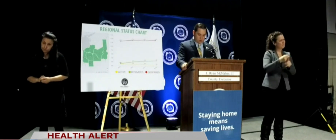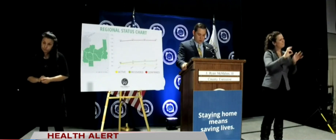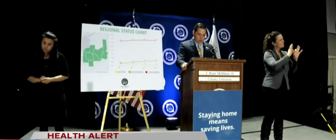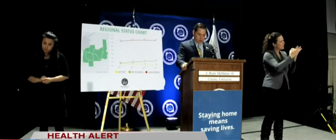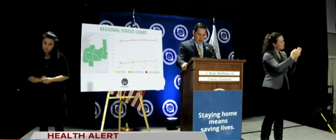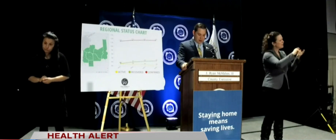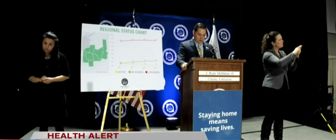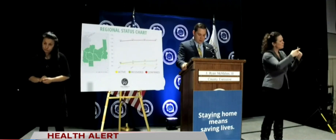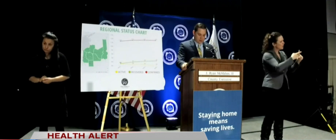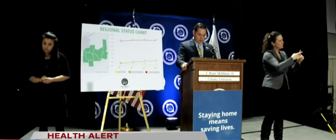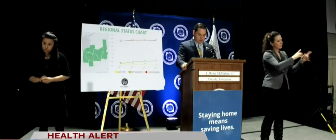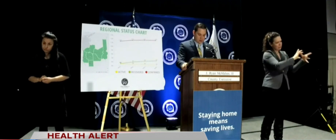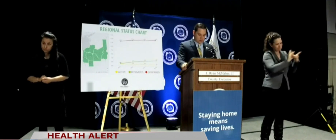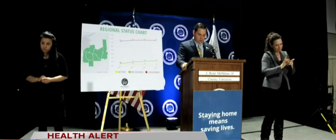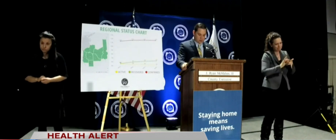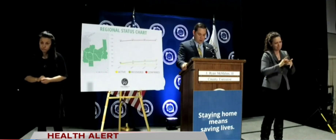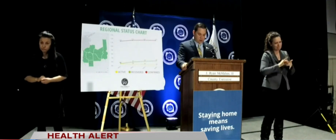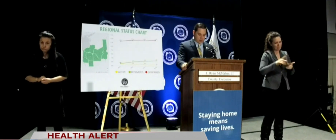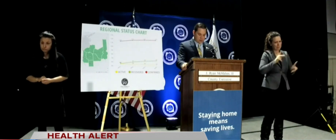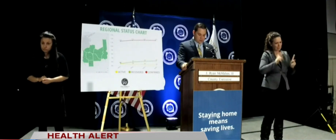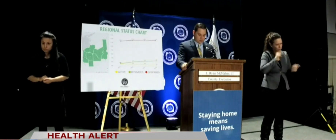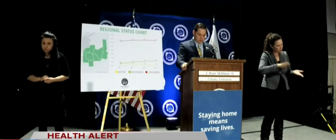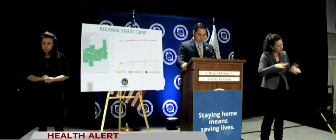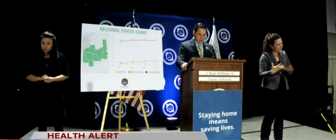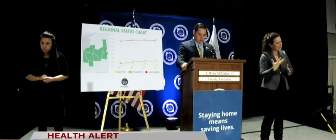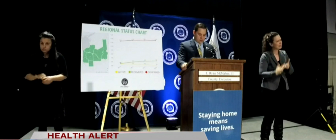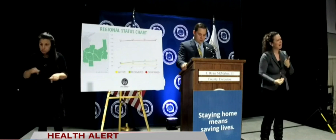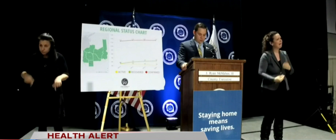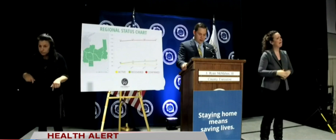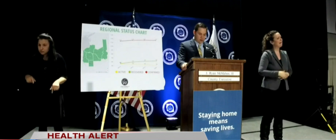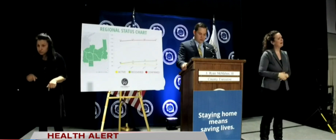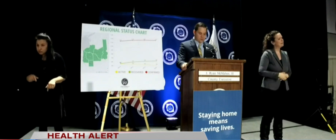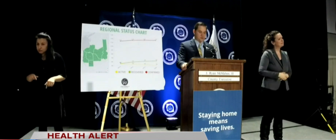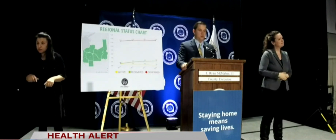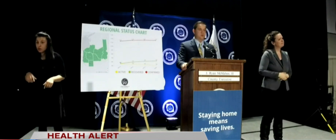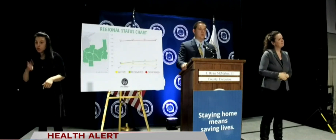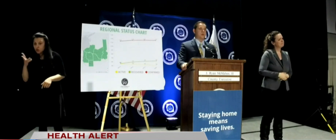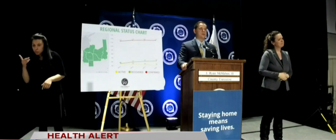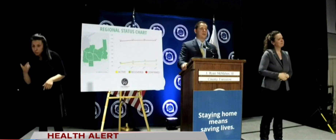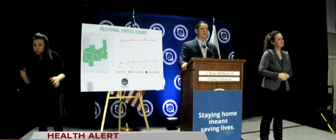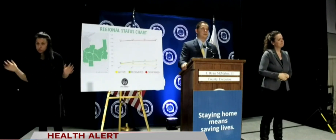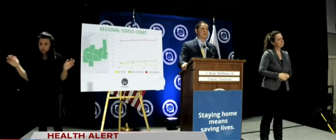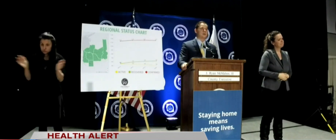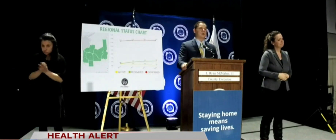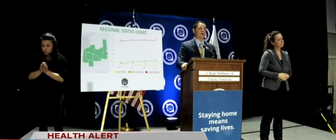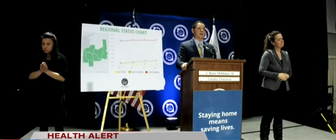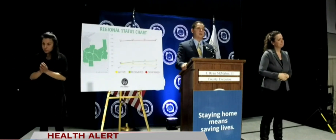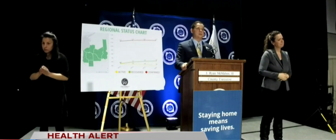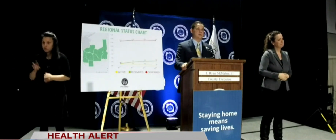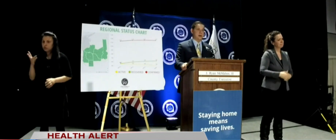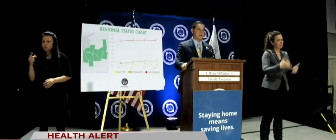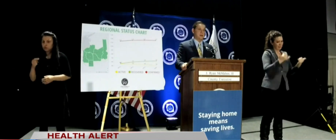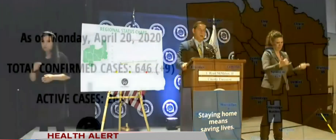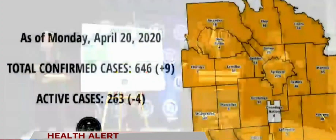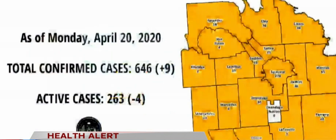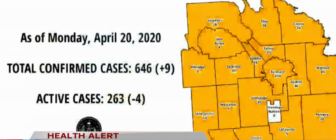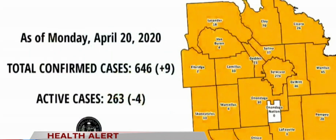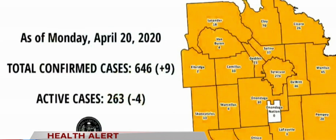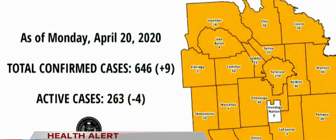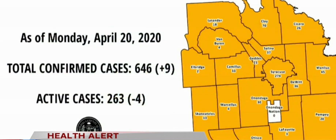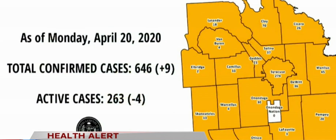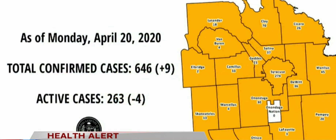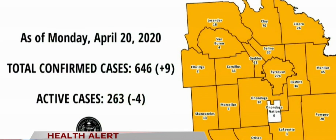When we look at current cases, we now have 646 current cases in Onondaga